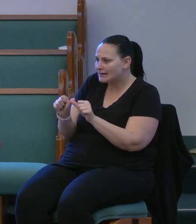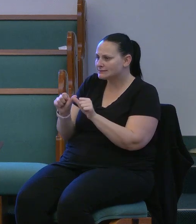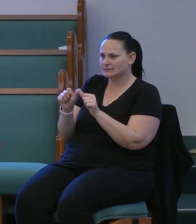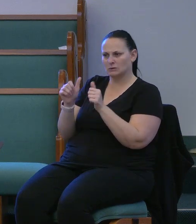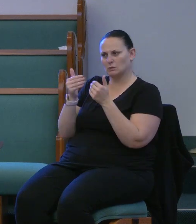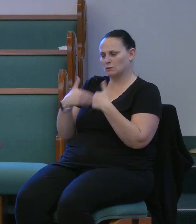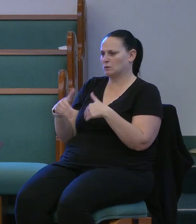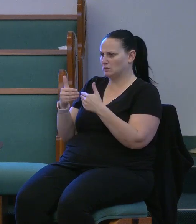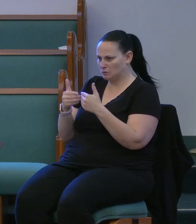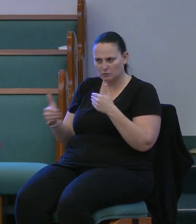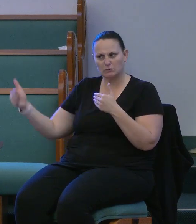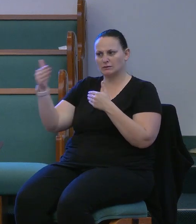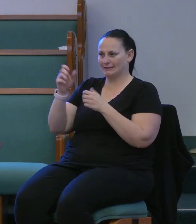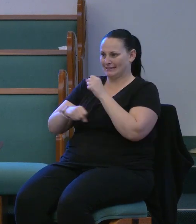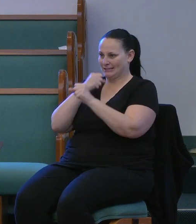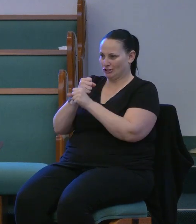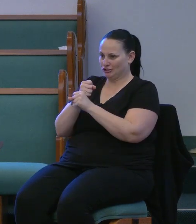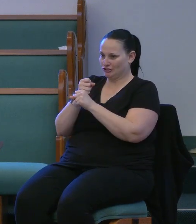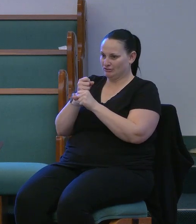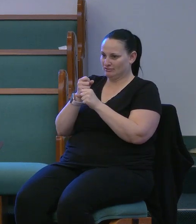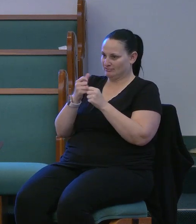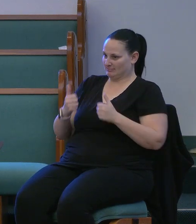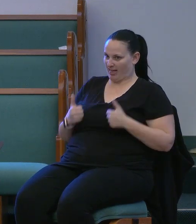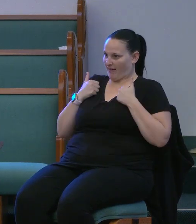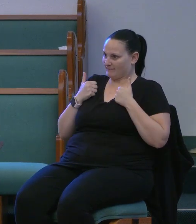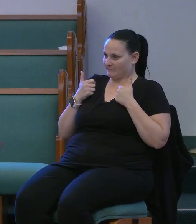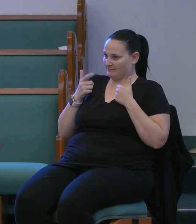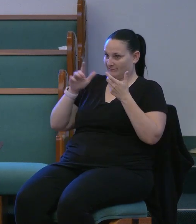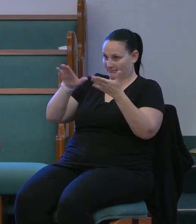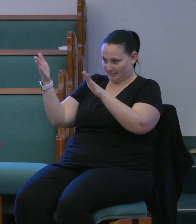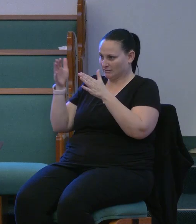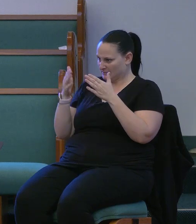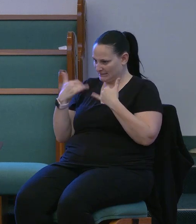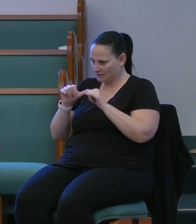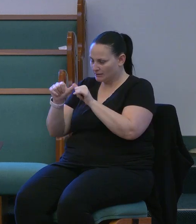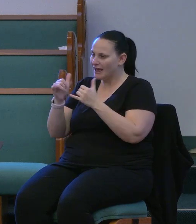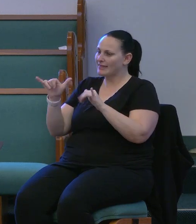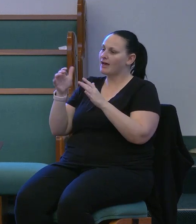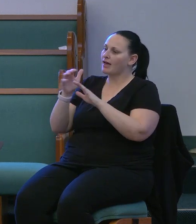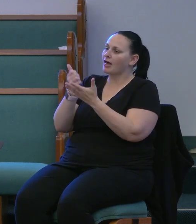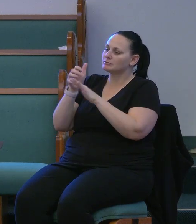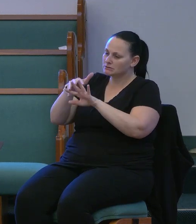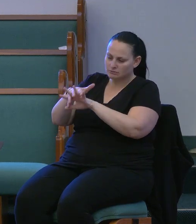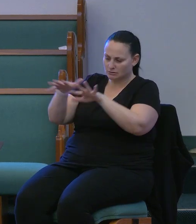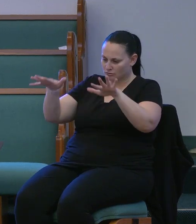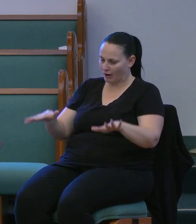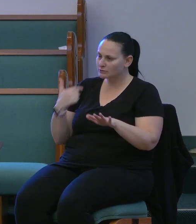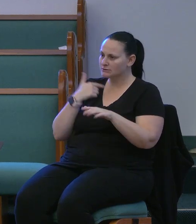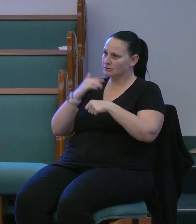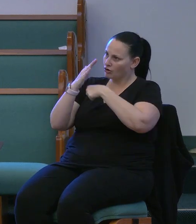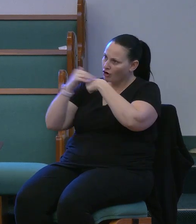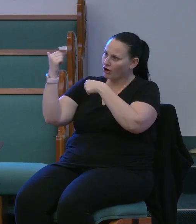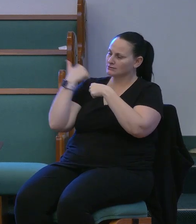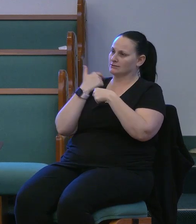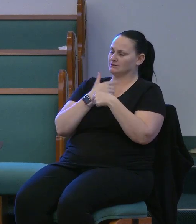well beyond those years that he had on this earth. And it grounds us, it calls us, and it comforts